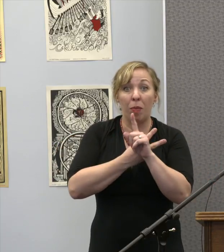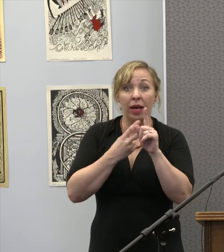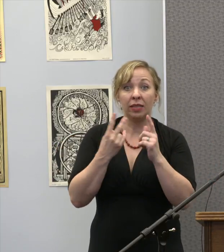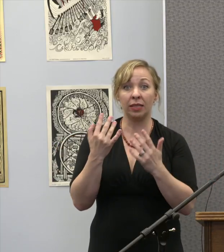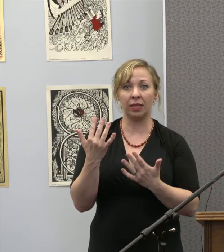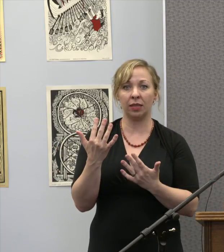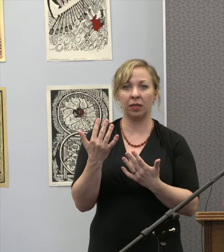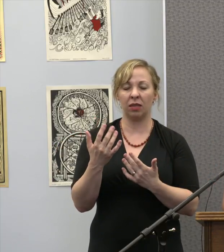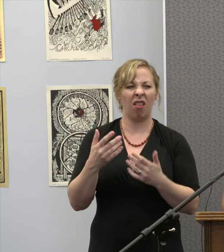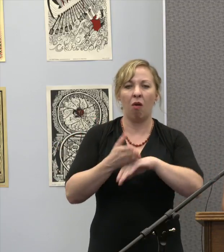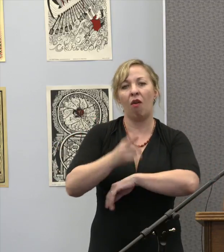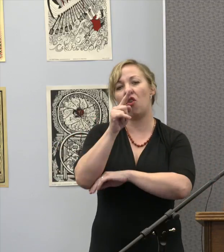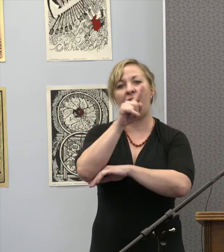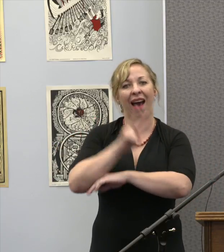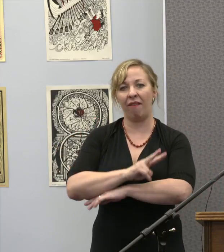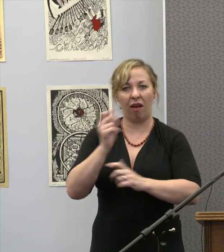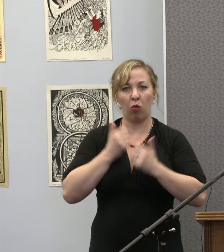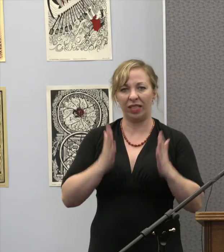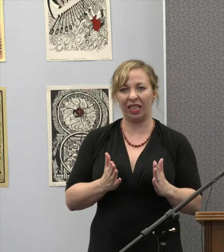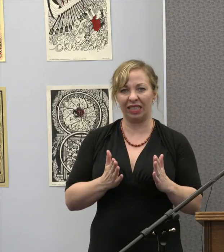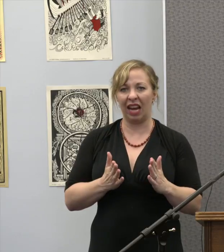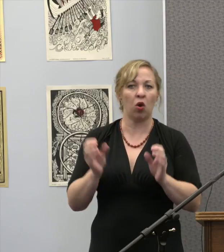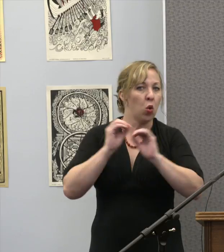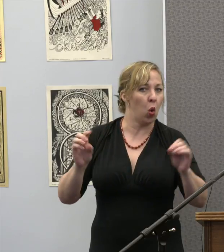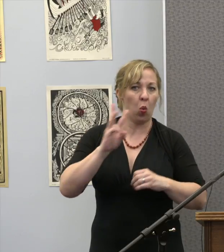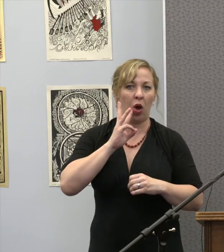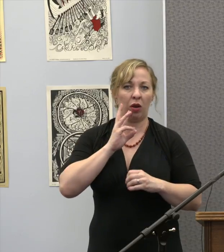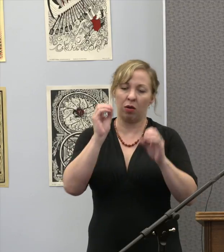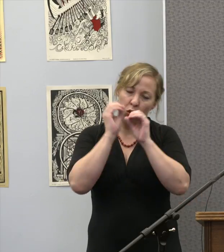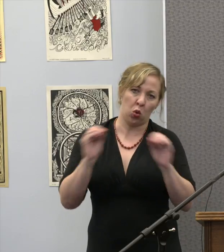island's residents still lacked power, and about 9% lacked water.